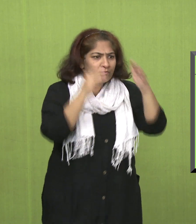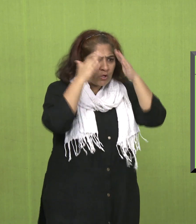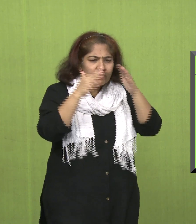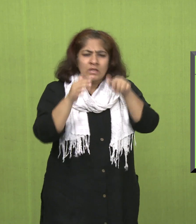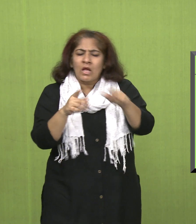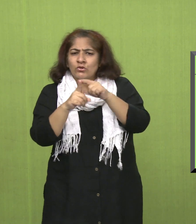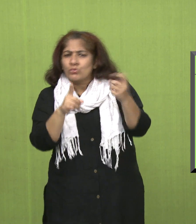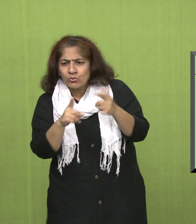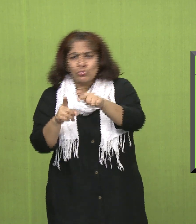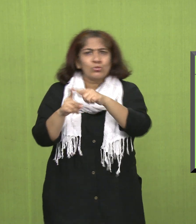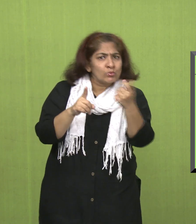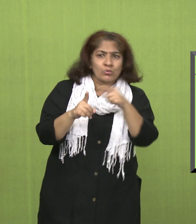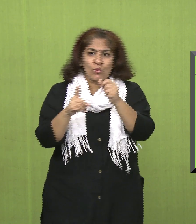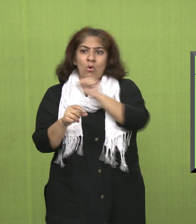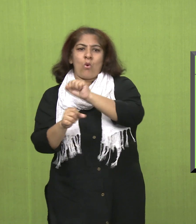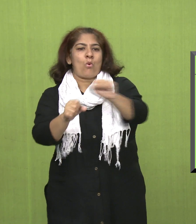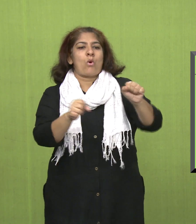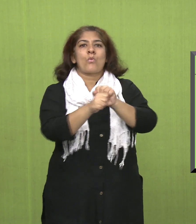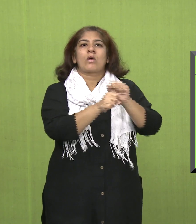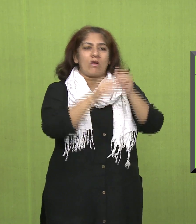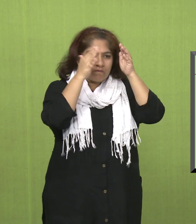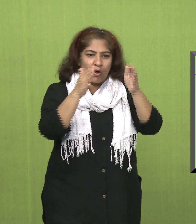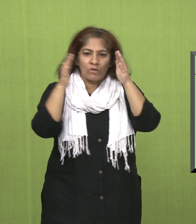are different kinds of job analysis done.